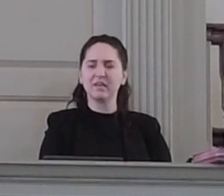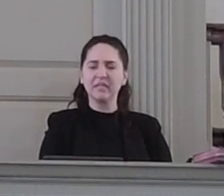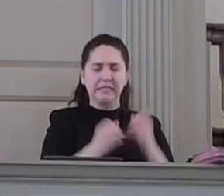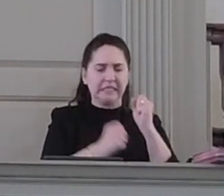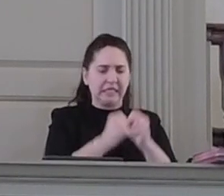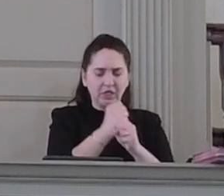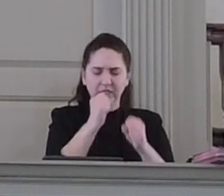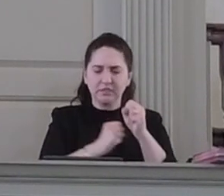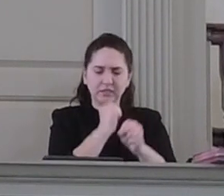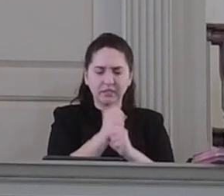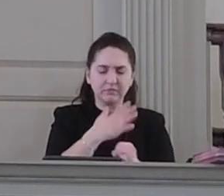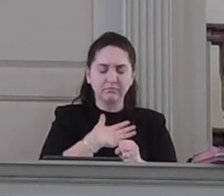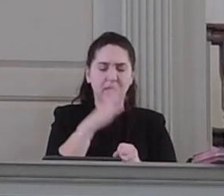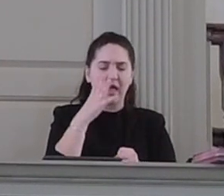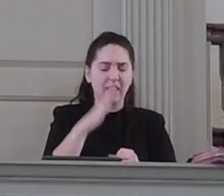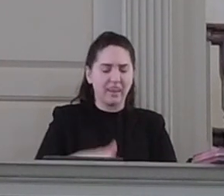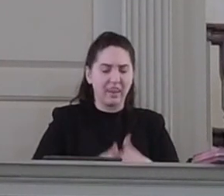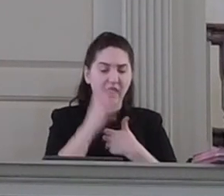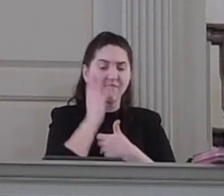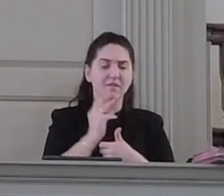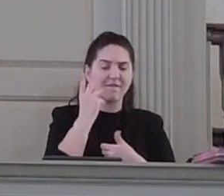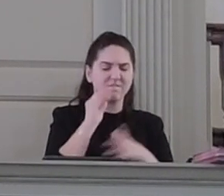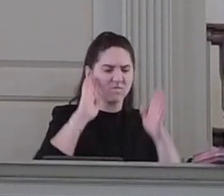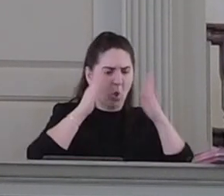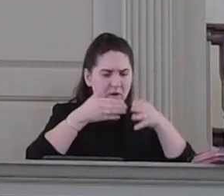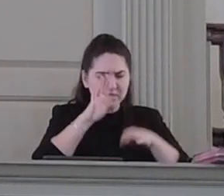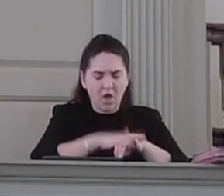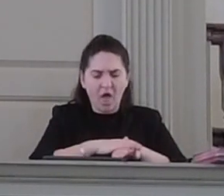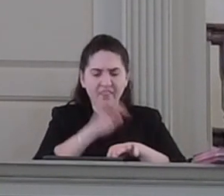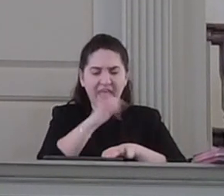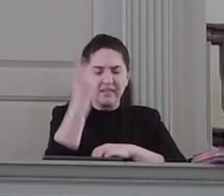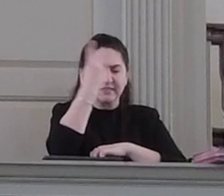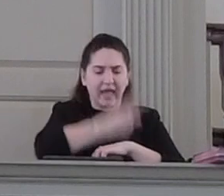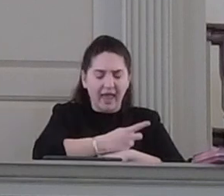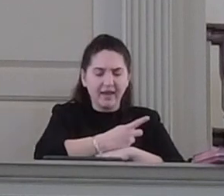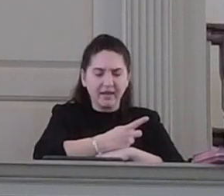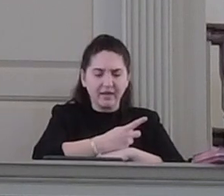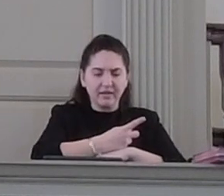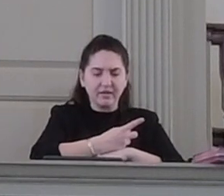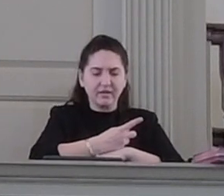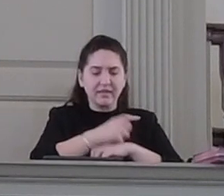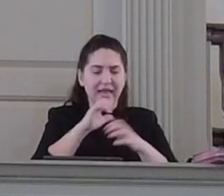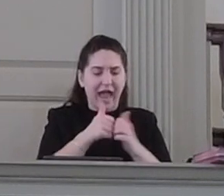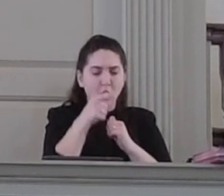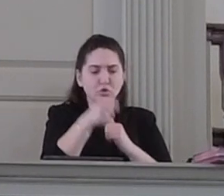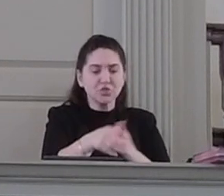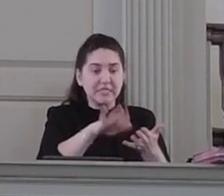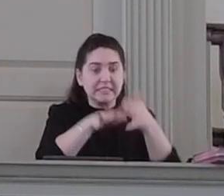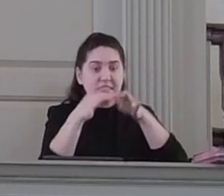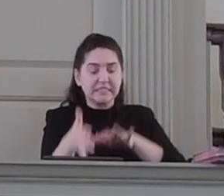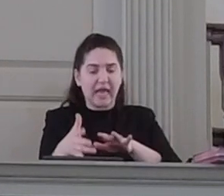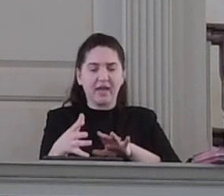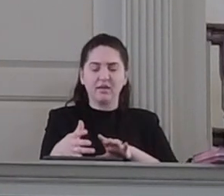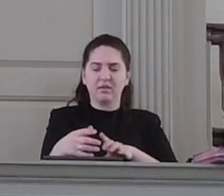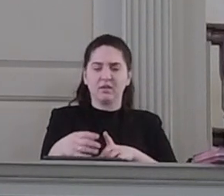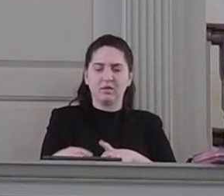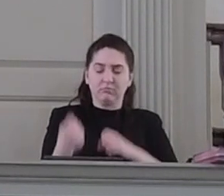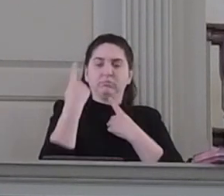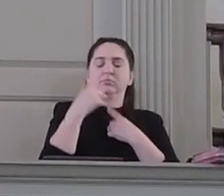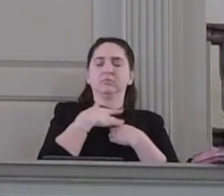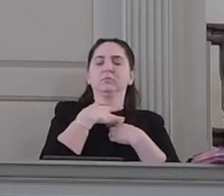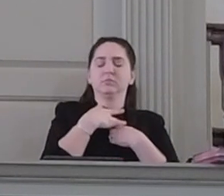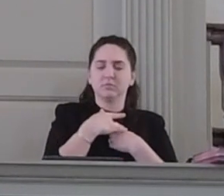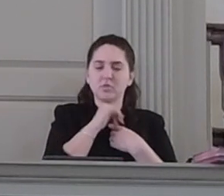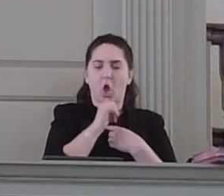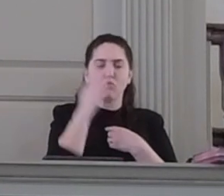years. I just couldn't stop focusing on the day and the way she died. It would come back and bite me at times when I